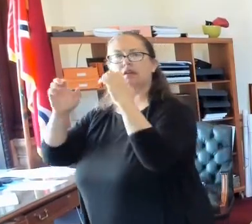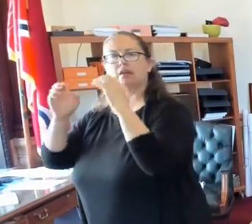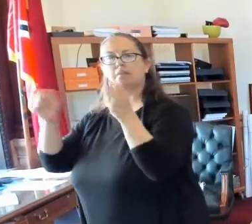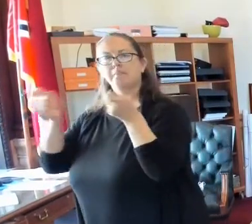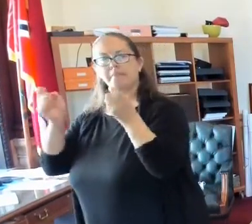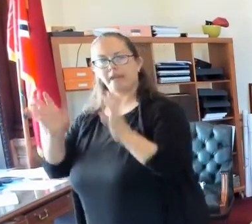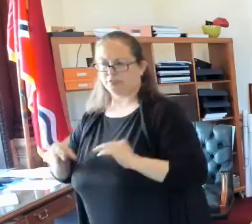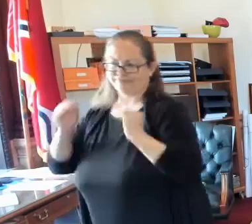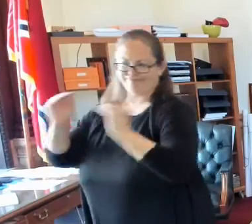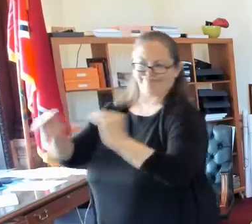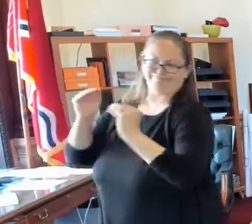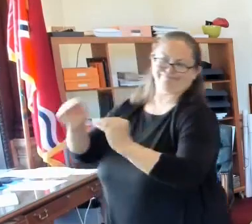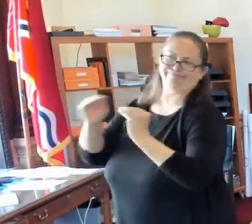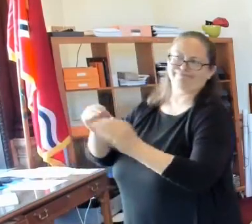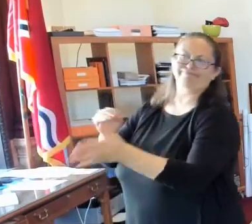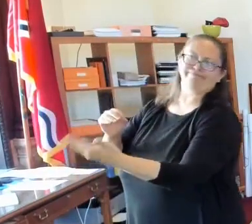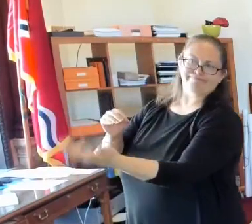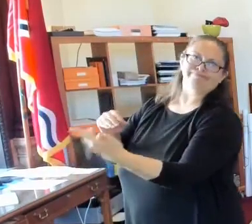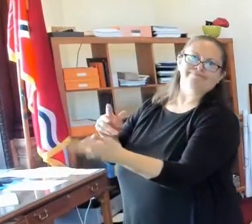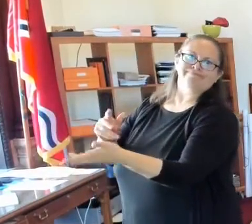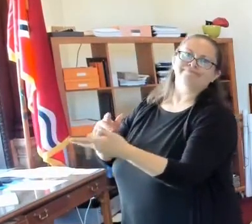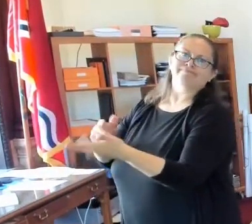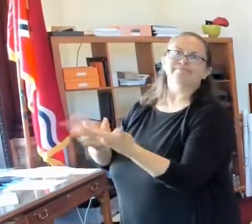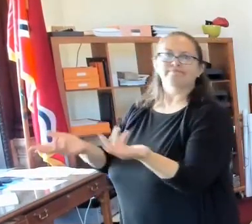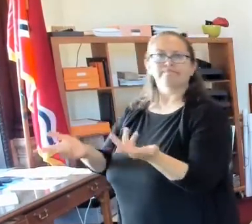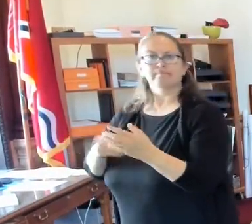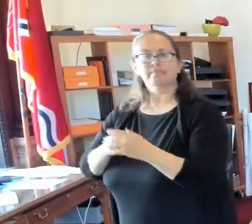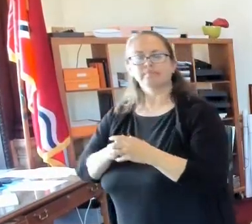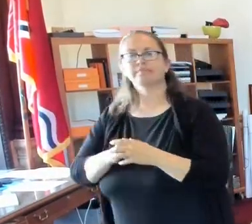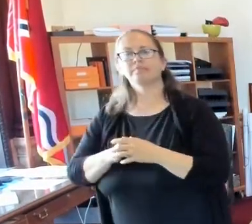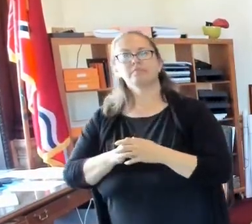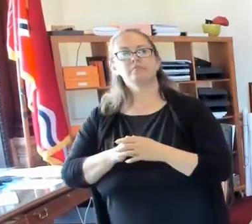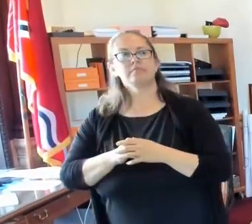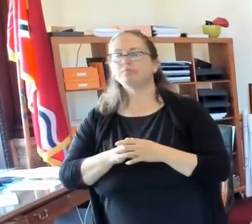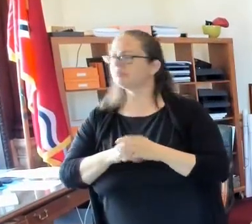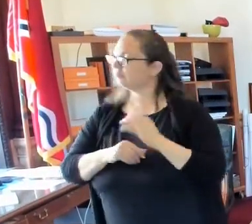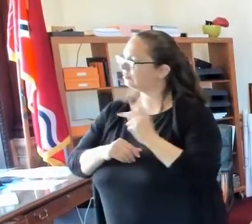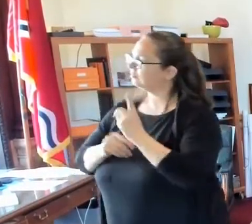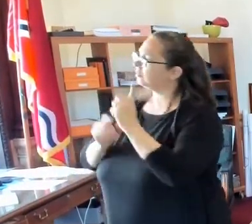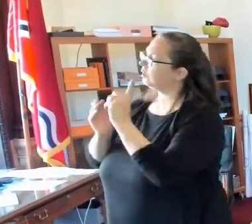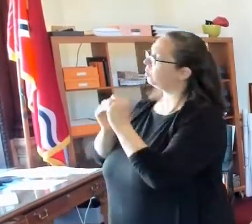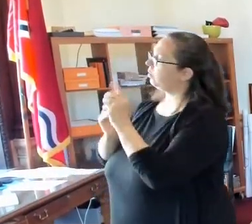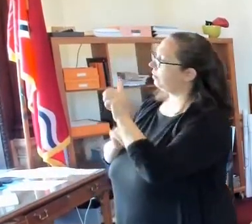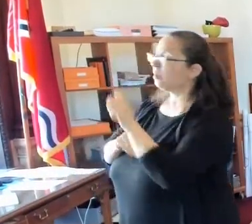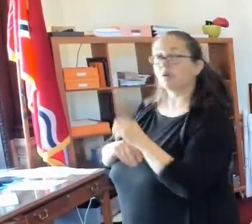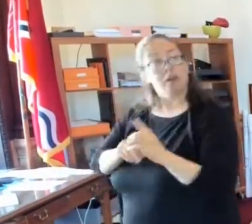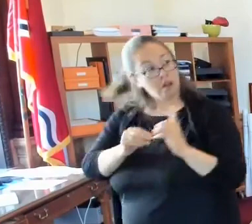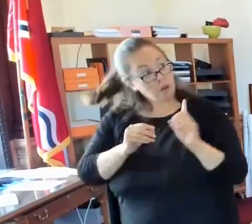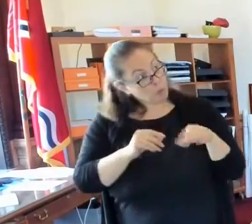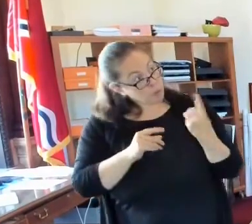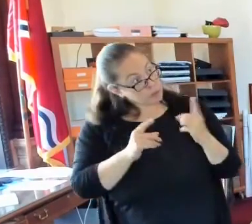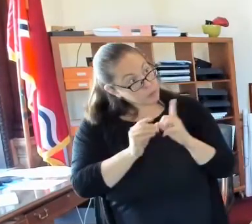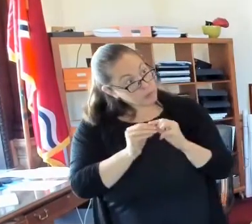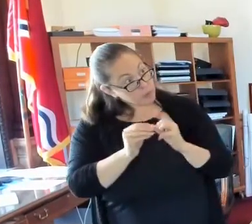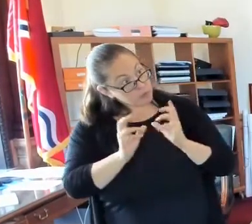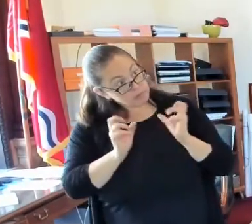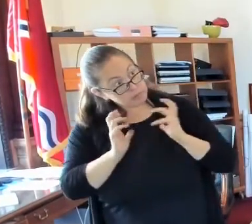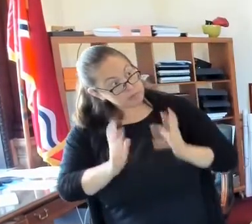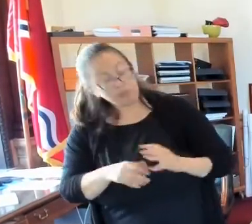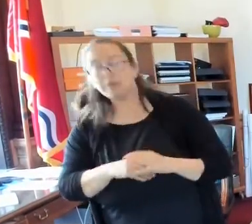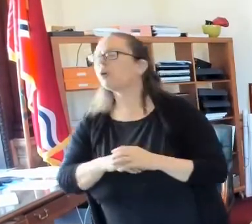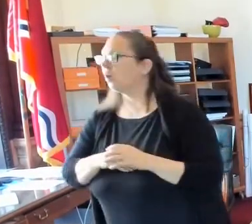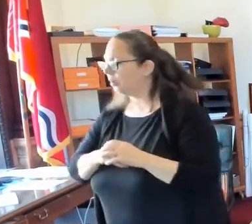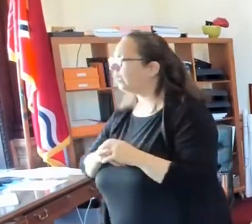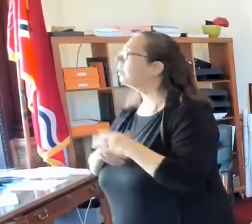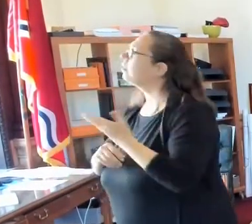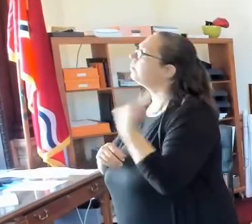and try to bring them around. So. Okay, Lyde, one more question from Lashana. Only one more? Okay. You previously talked about